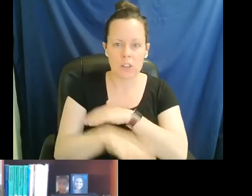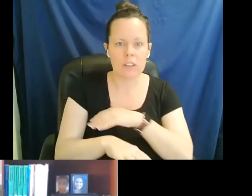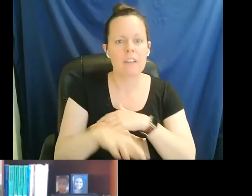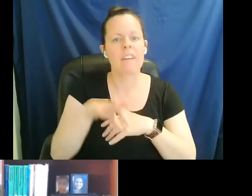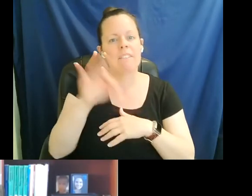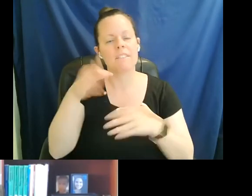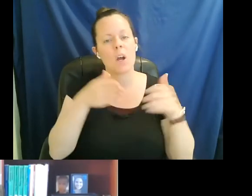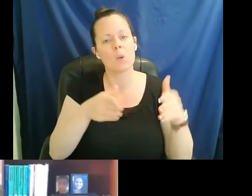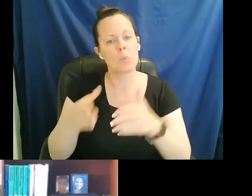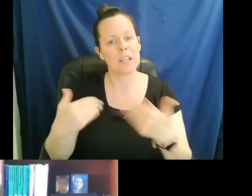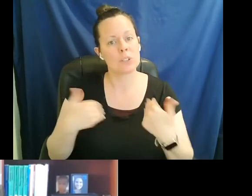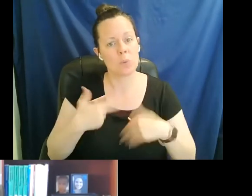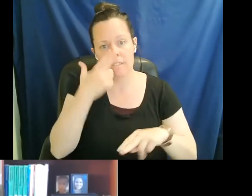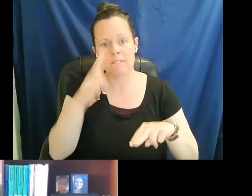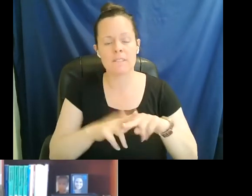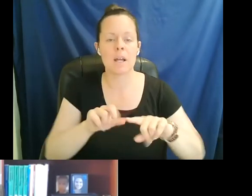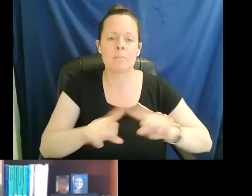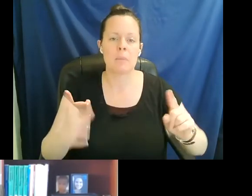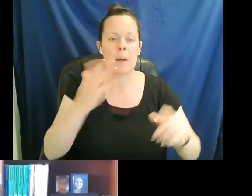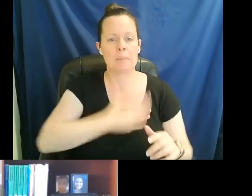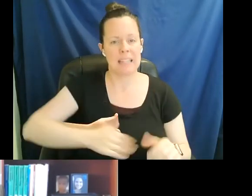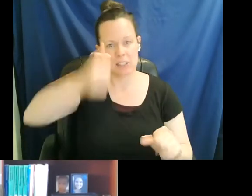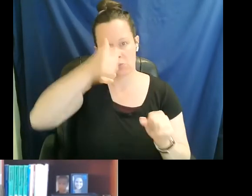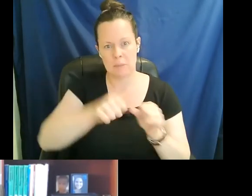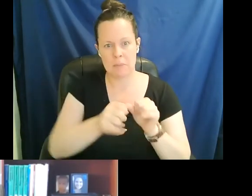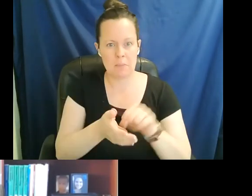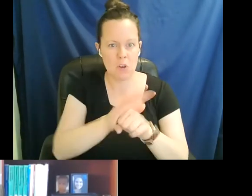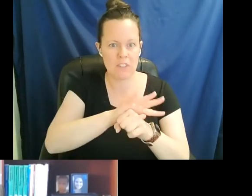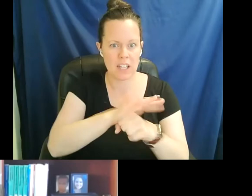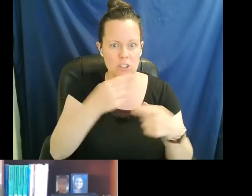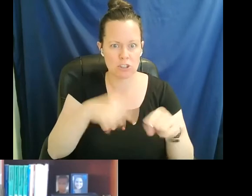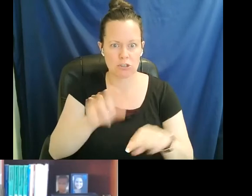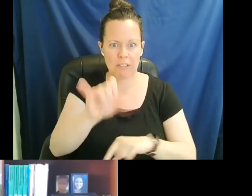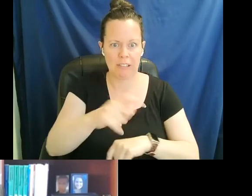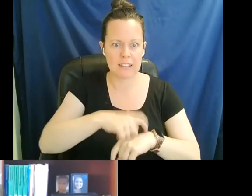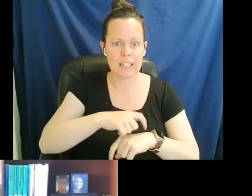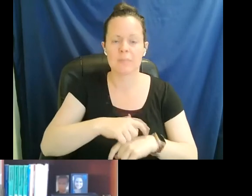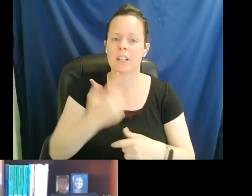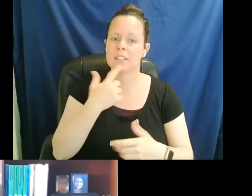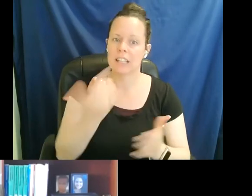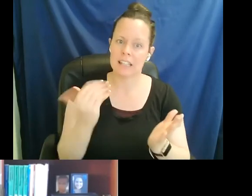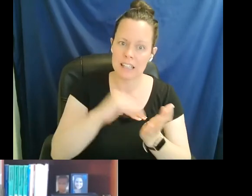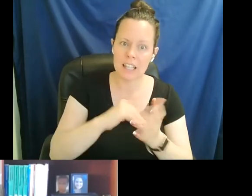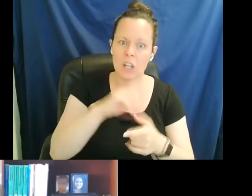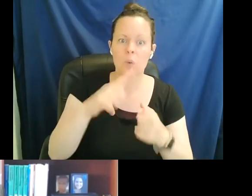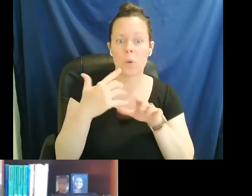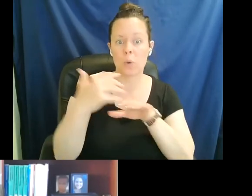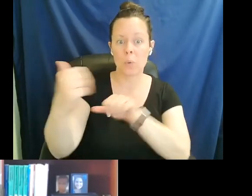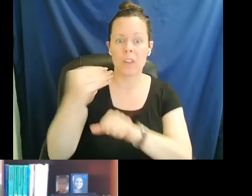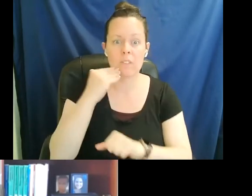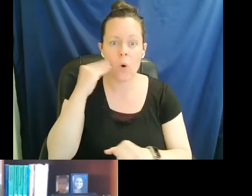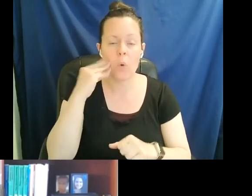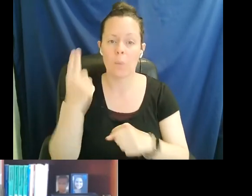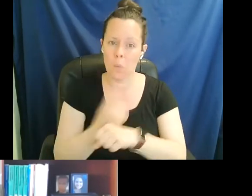but please do it with COVID-19 in mind. And I'll say it again, when you're away from home, wear your